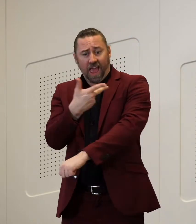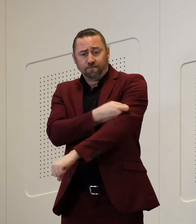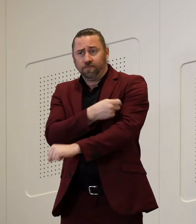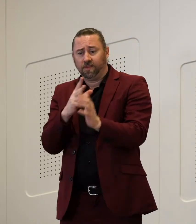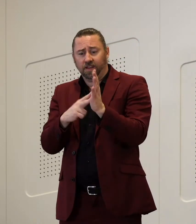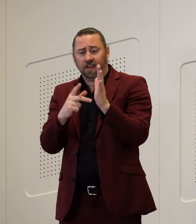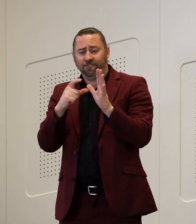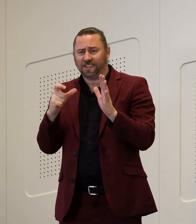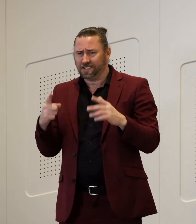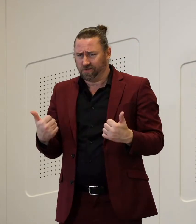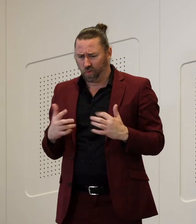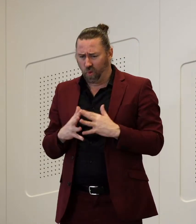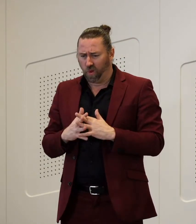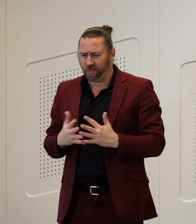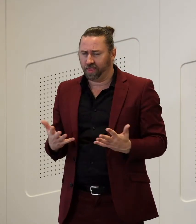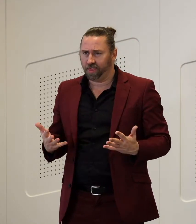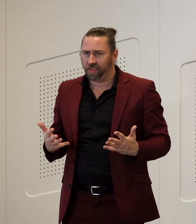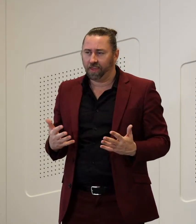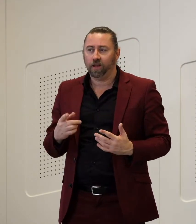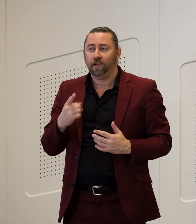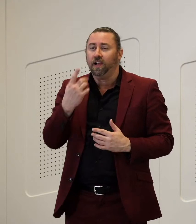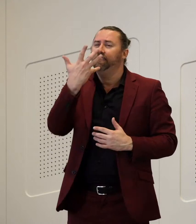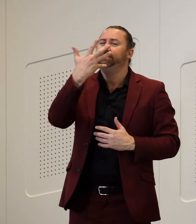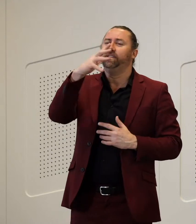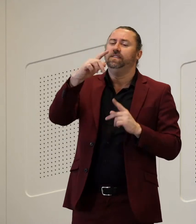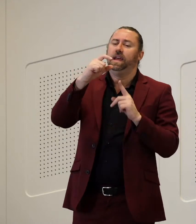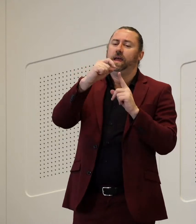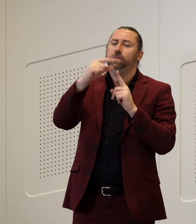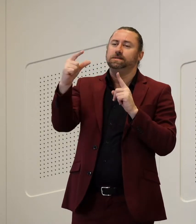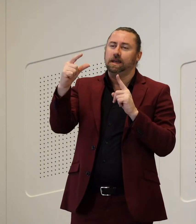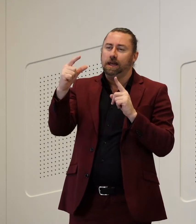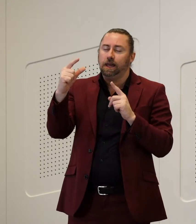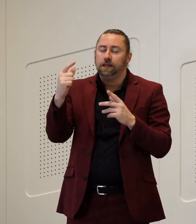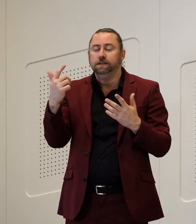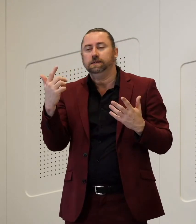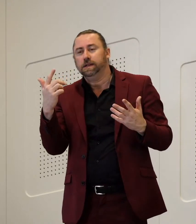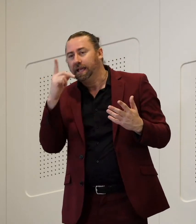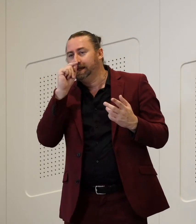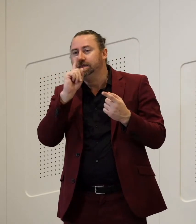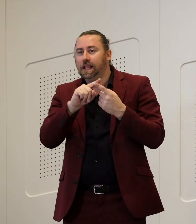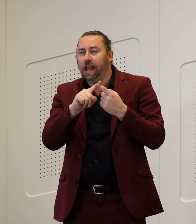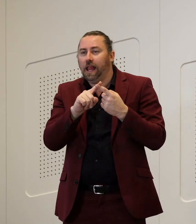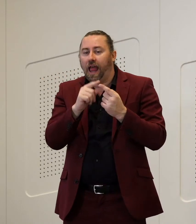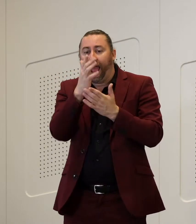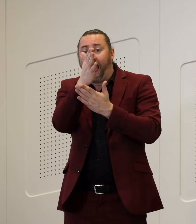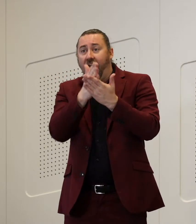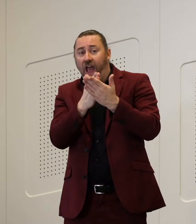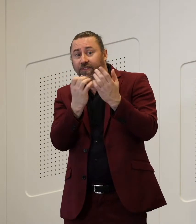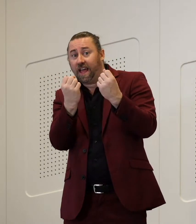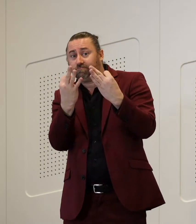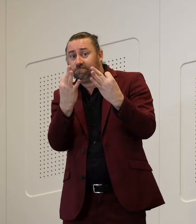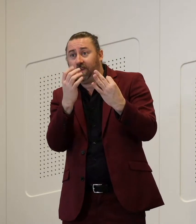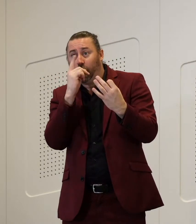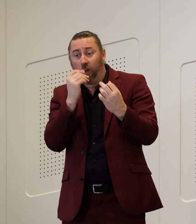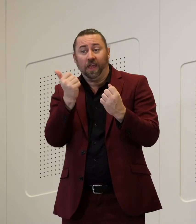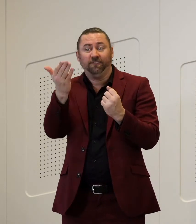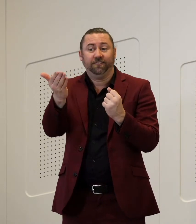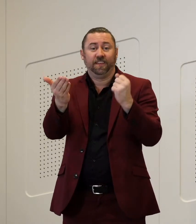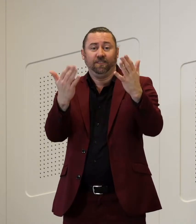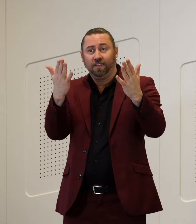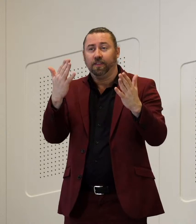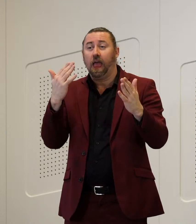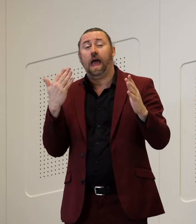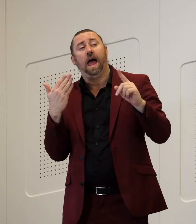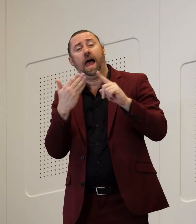is good. It's still not high enough to prevent spread, so we really want to see it at that